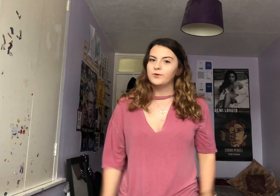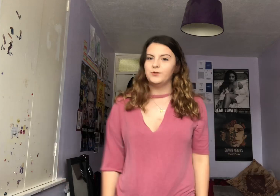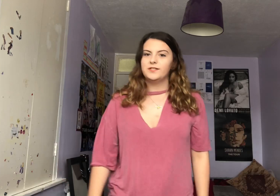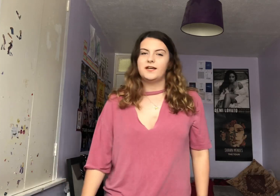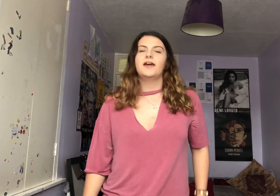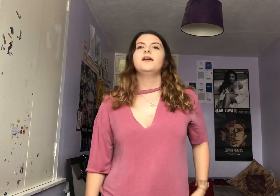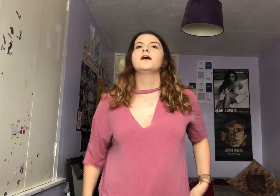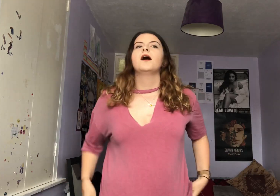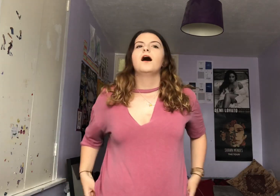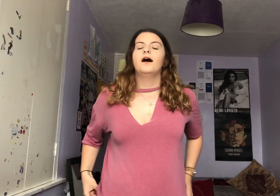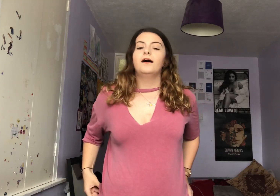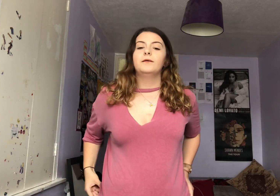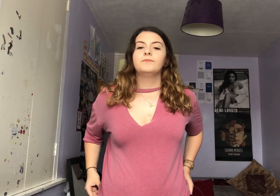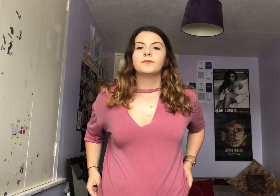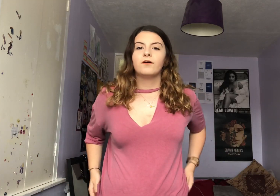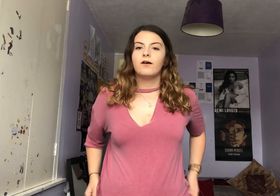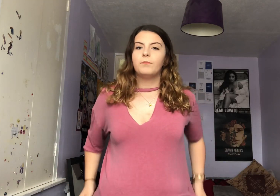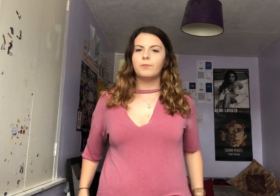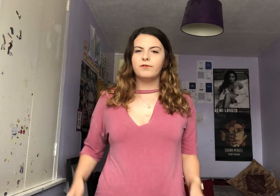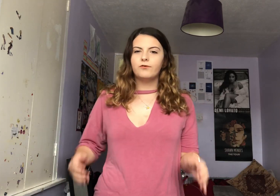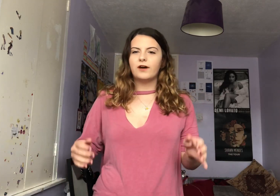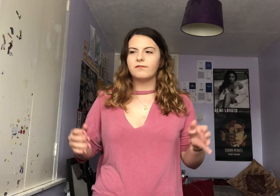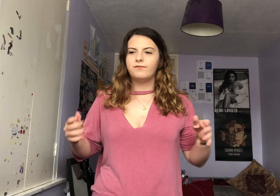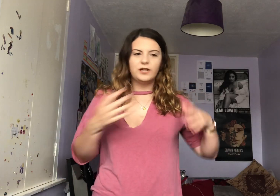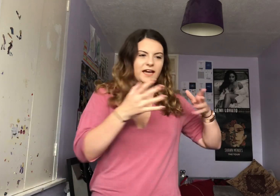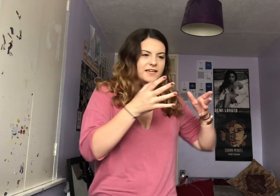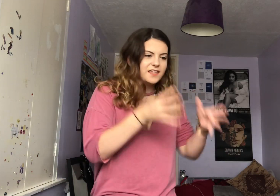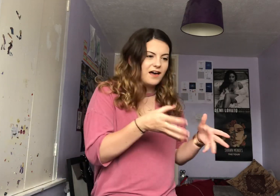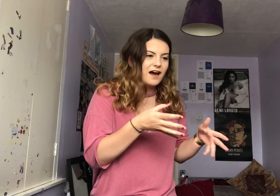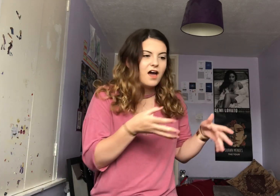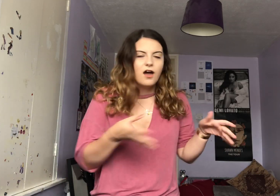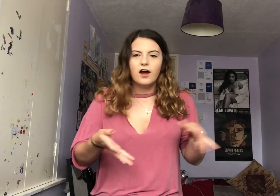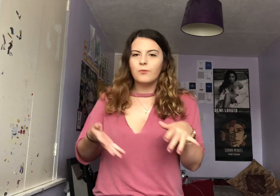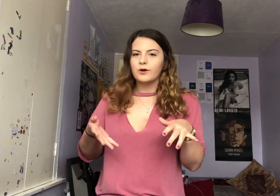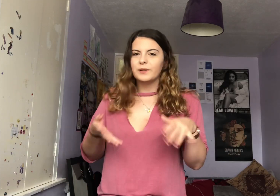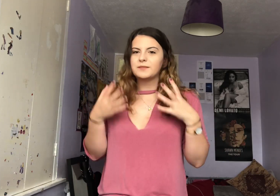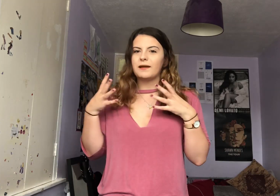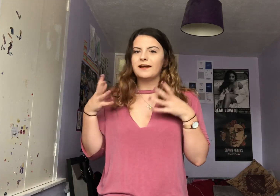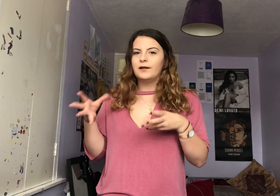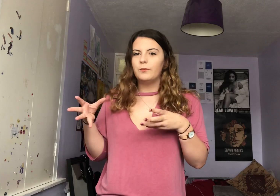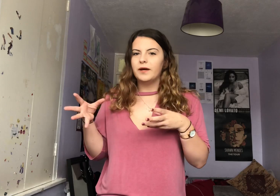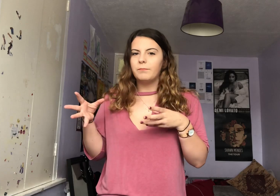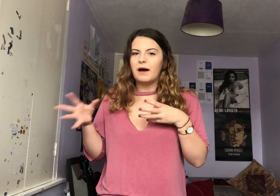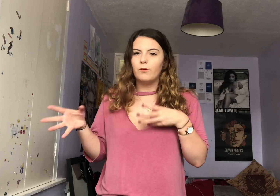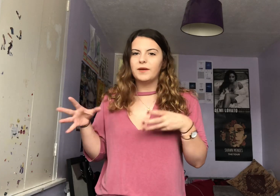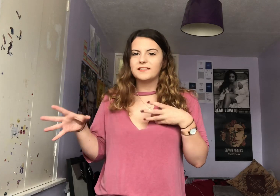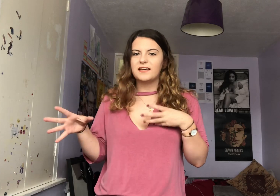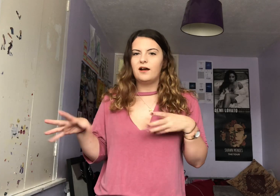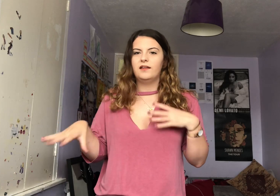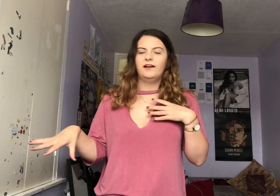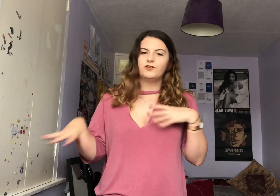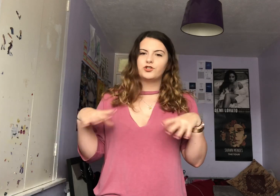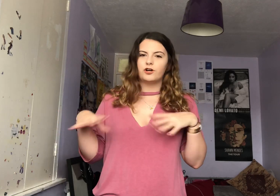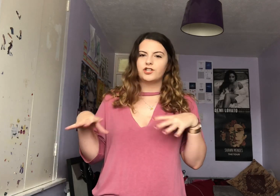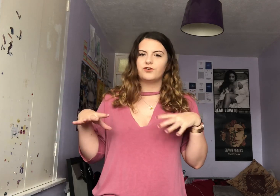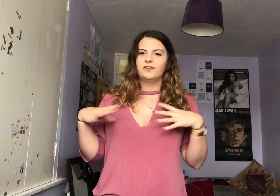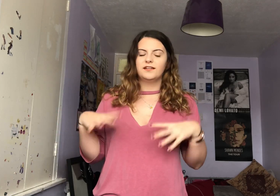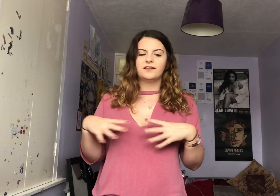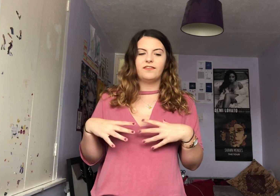would do today. But before I fully get into that, I want to explain a little bit about BSL and like the structure and things like